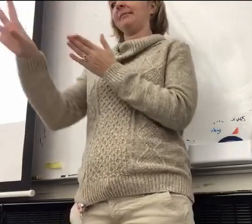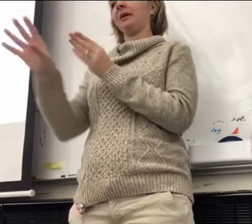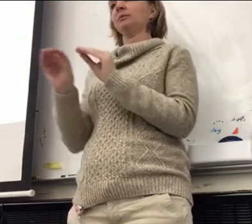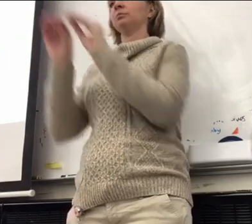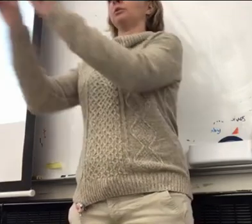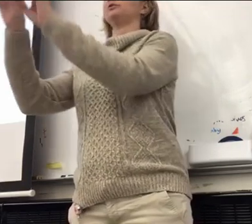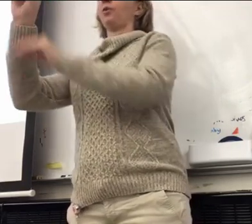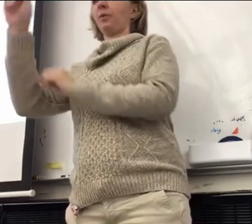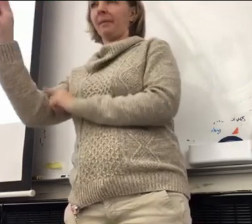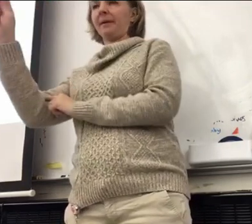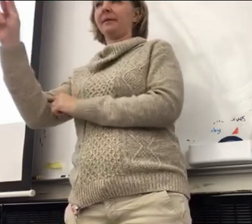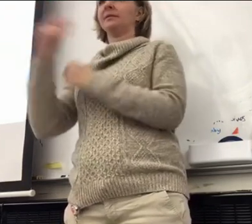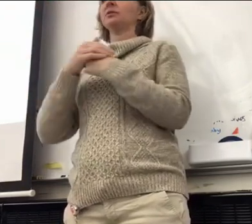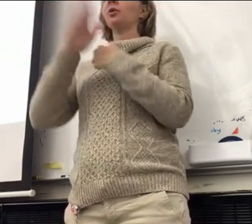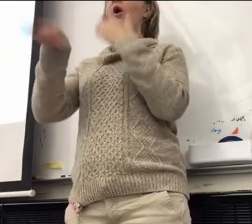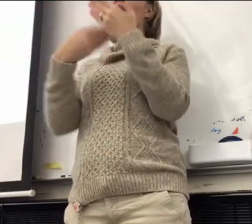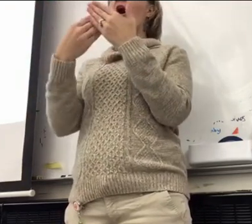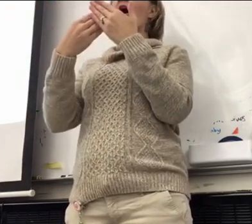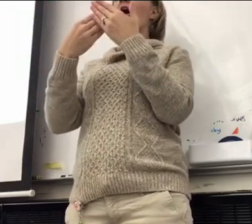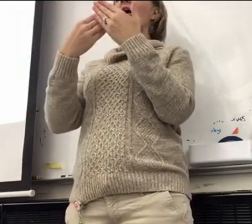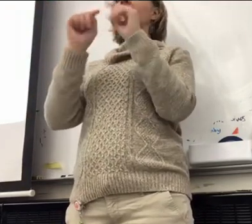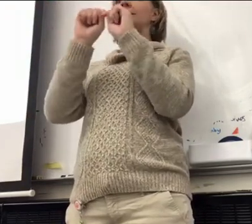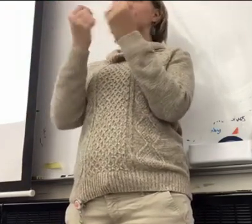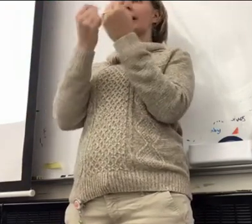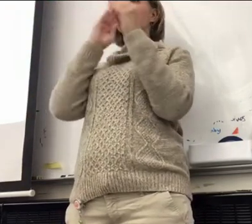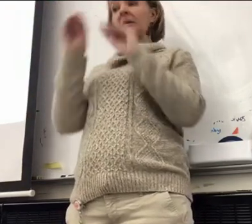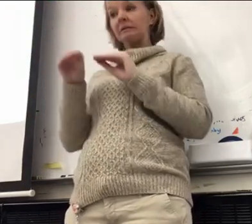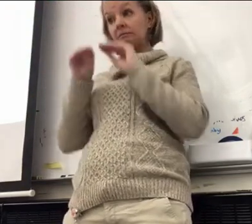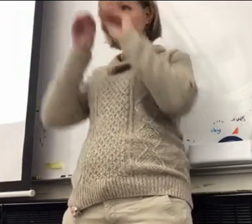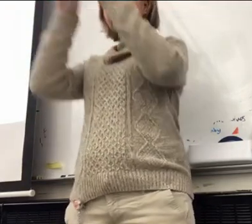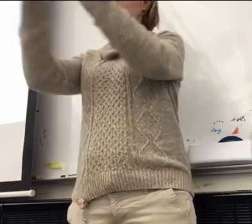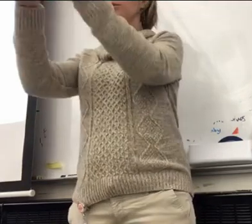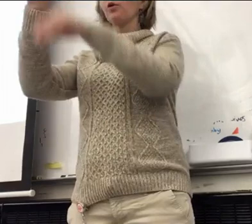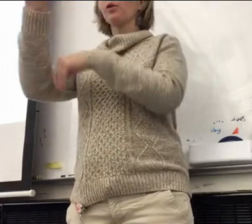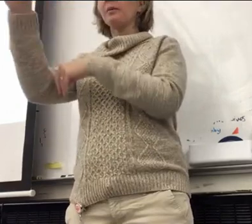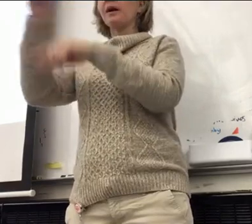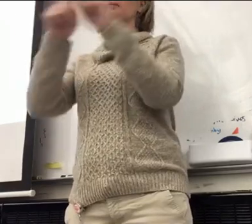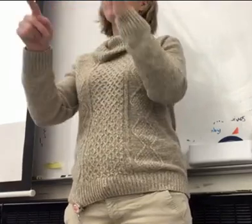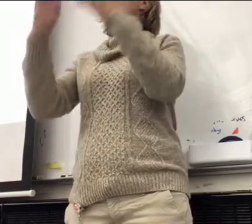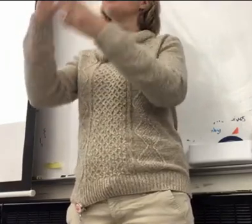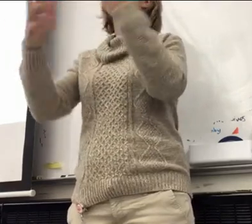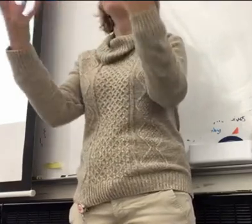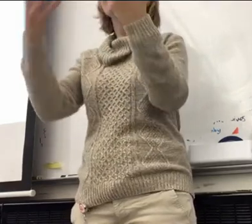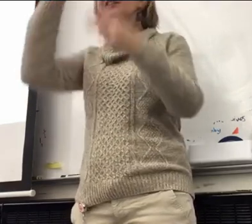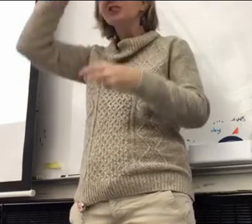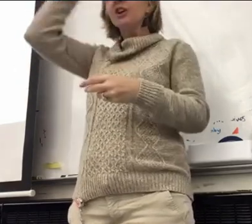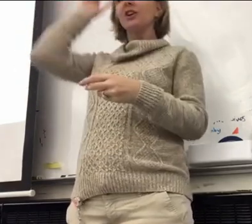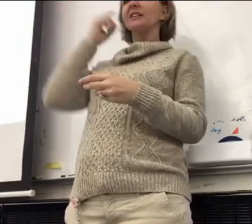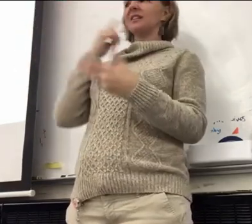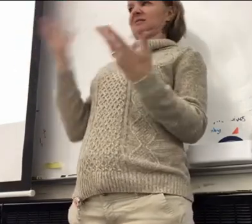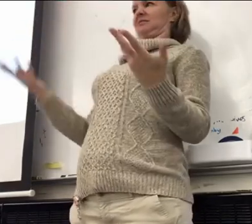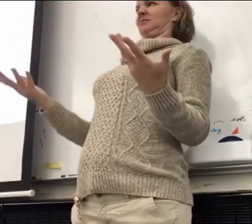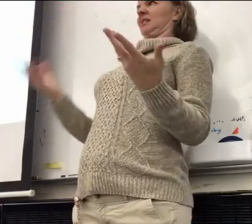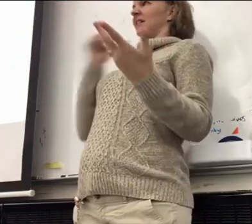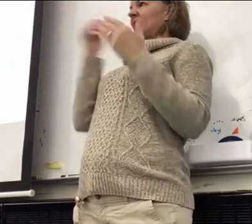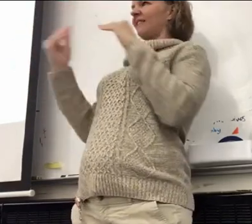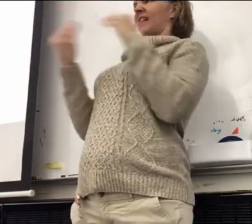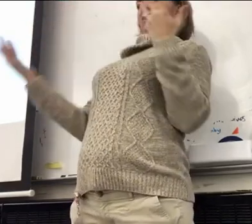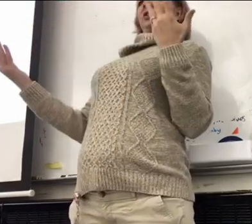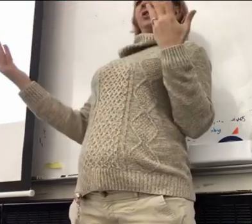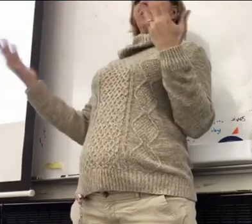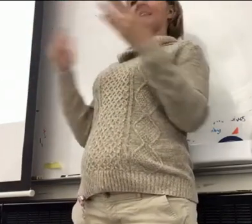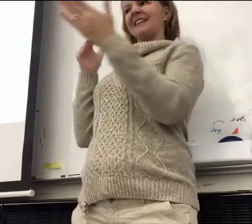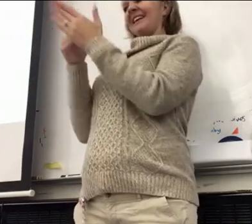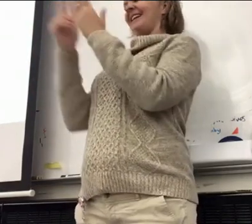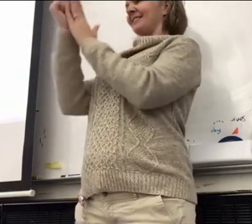all these civilized tribes are going to be moved into the state of Oklahoma. The problem is that these Cherokees say, this is not fair to us, this